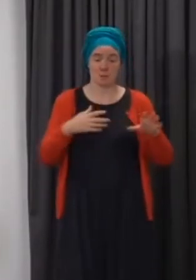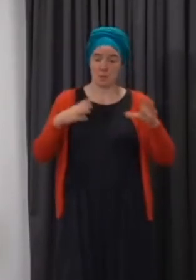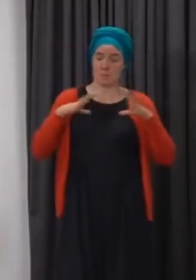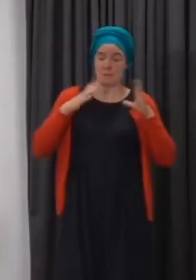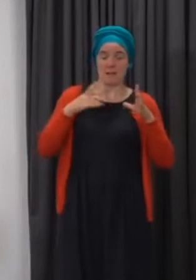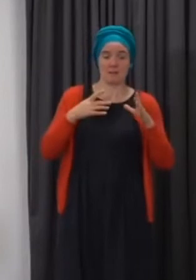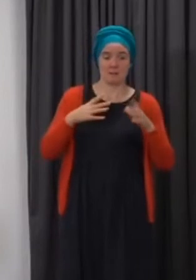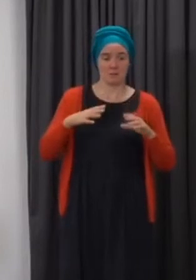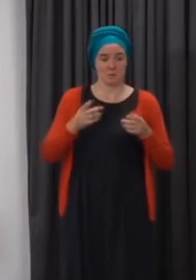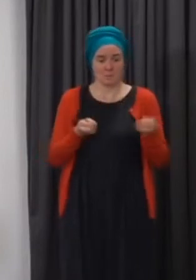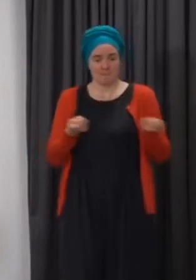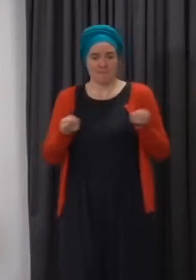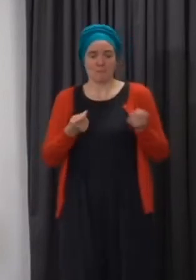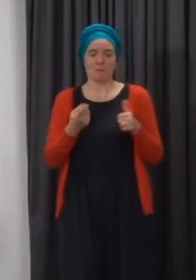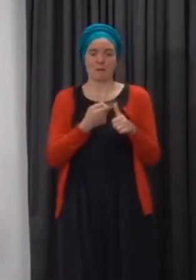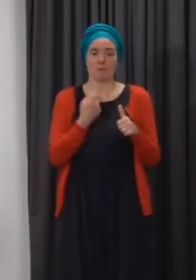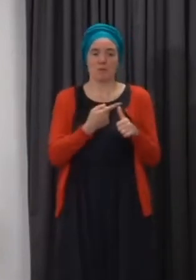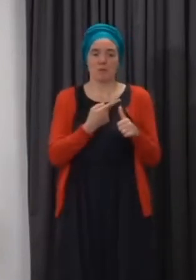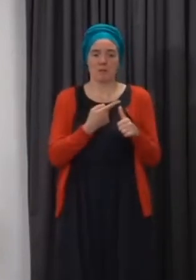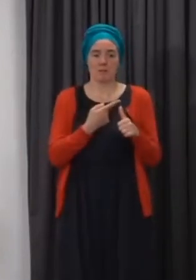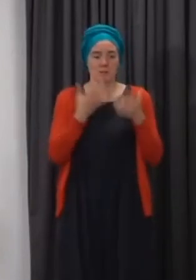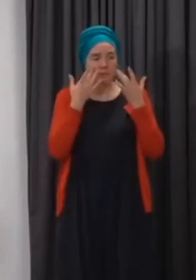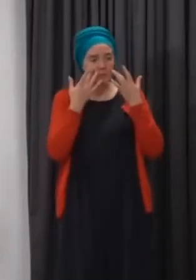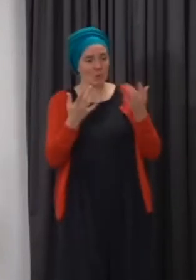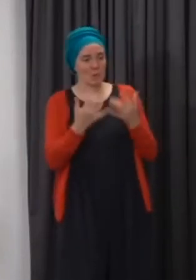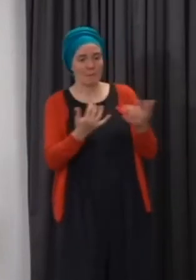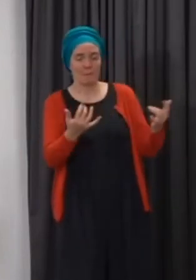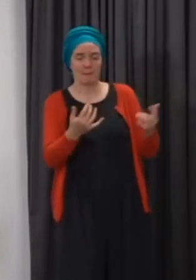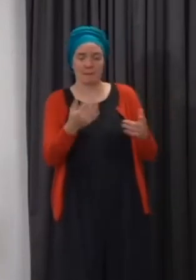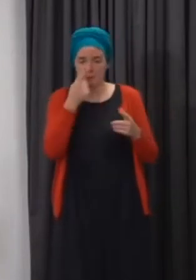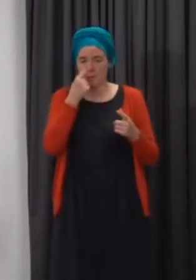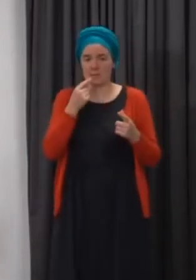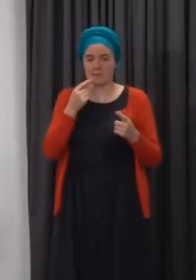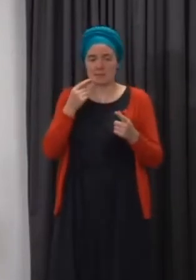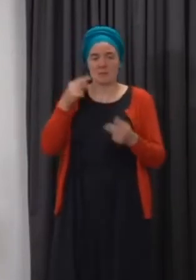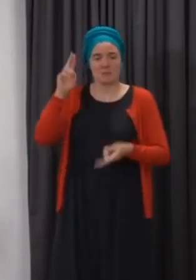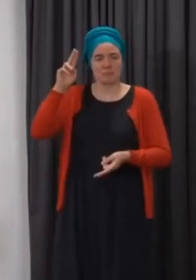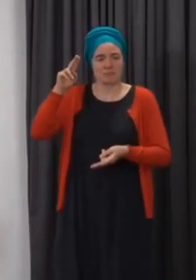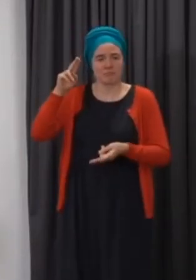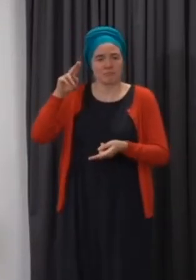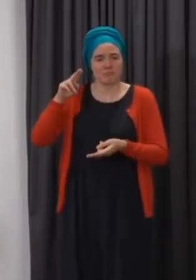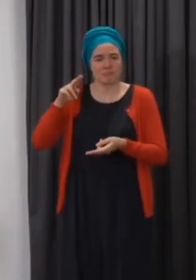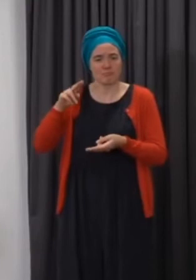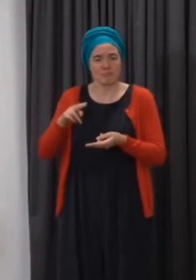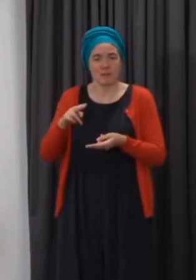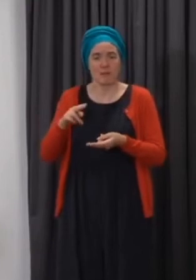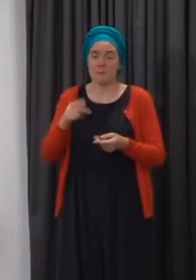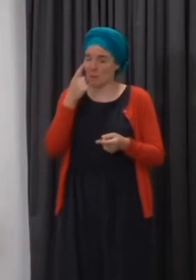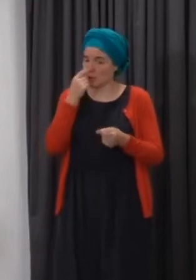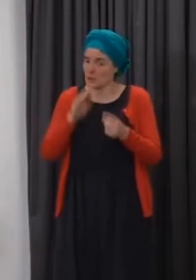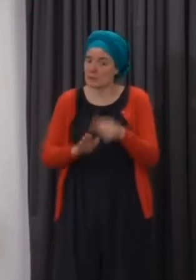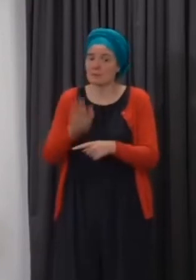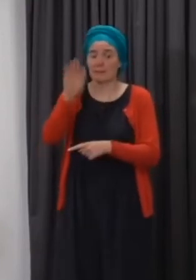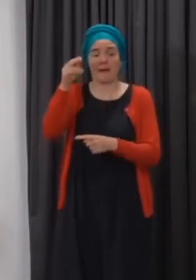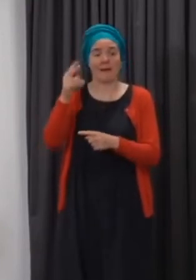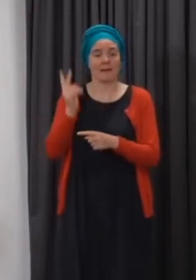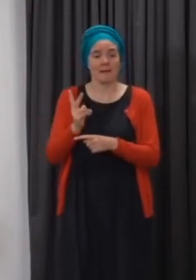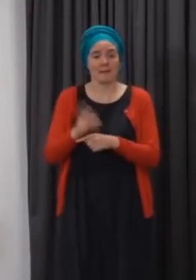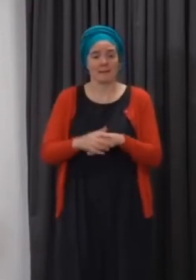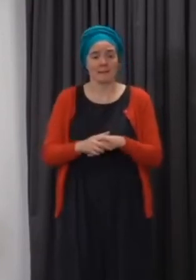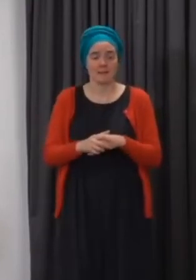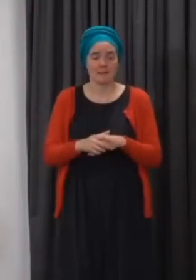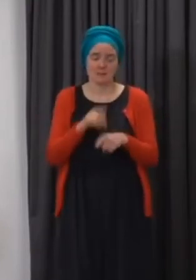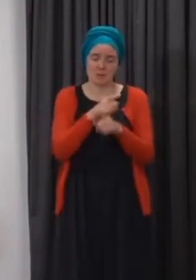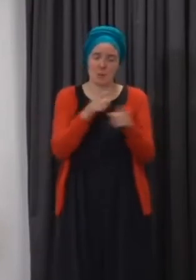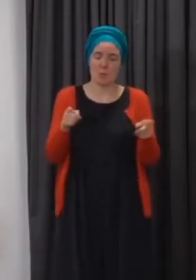and we were able to demonstrate working with the public that we were able to reduce that peak. But they have been an absolutely essential part of our preparations at this stage, and will continue